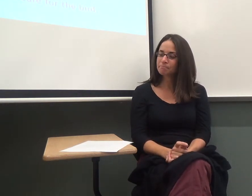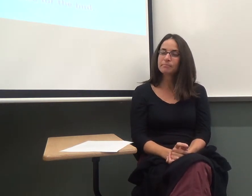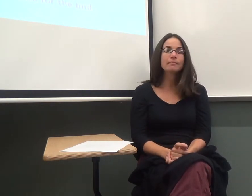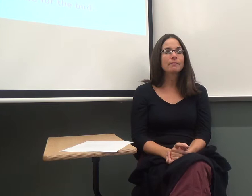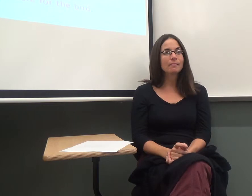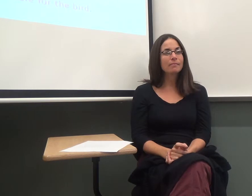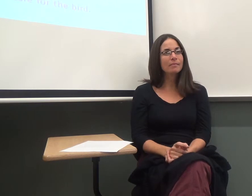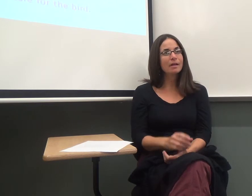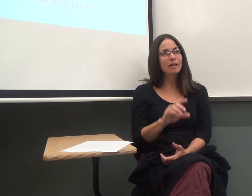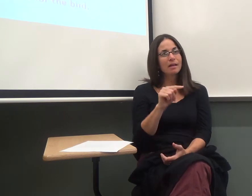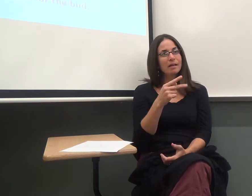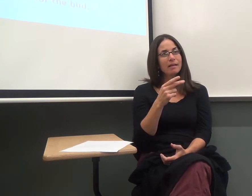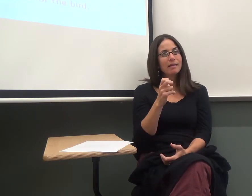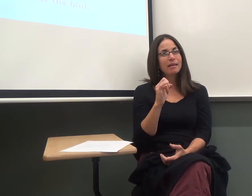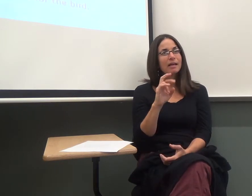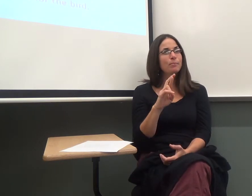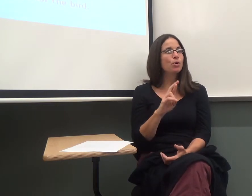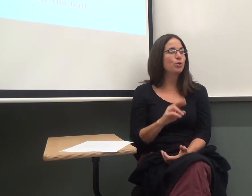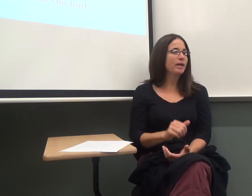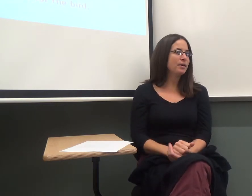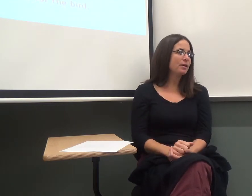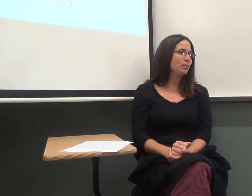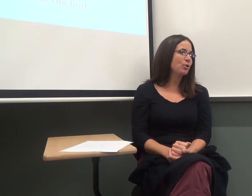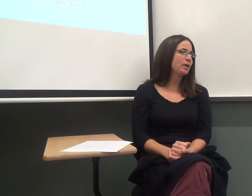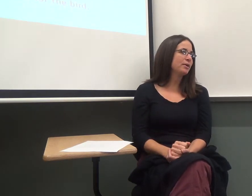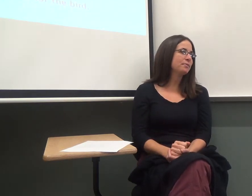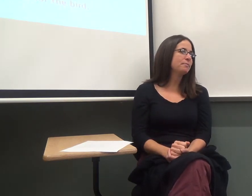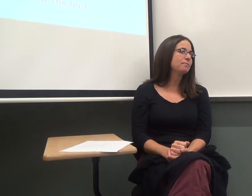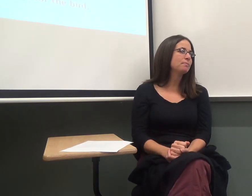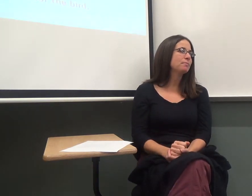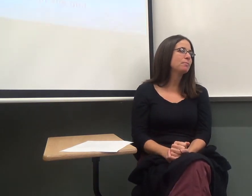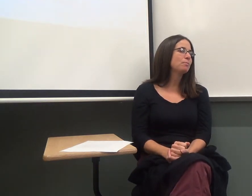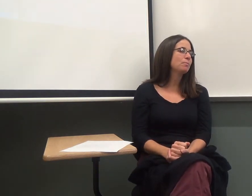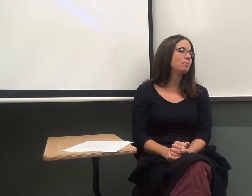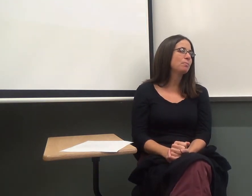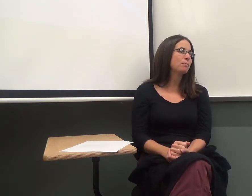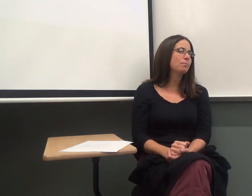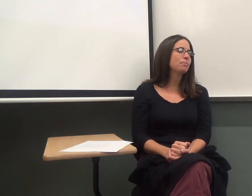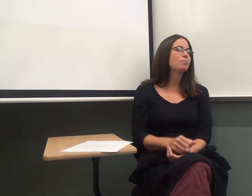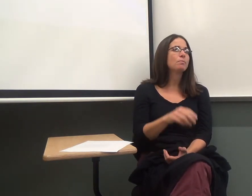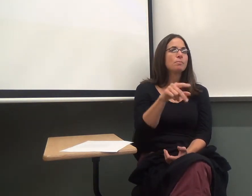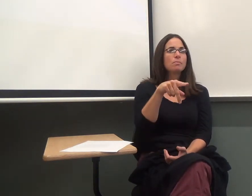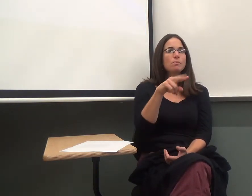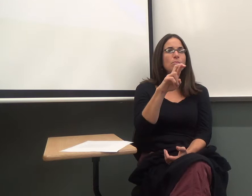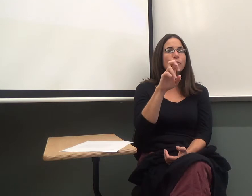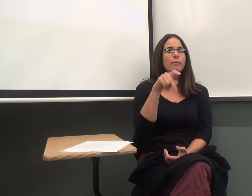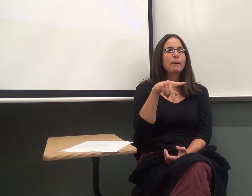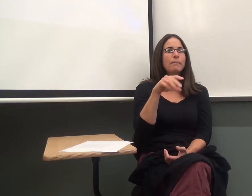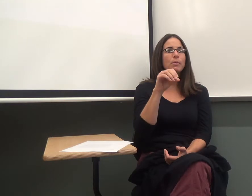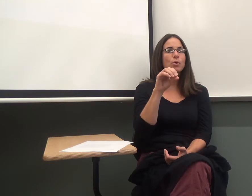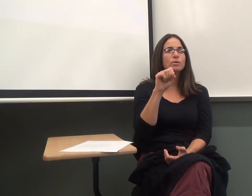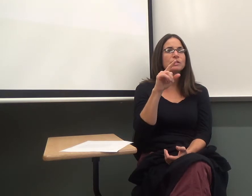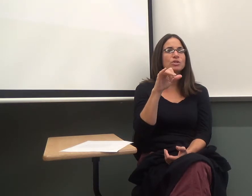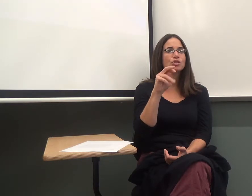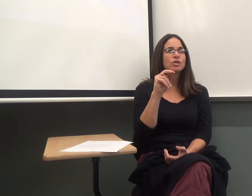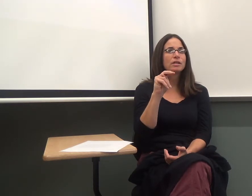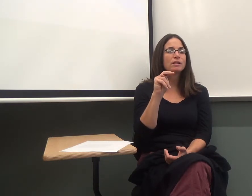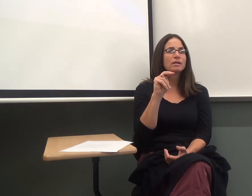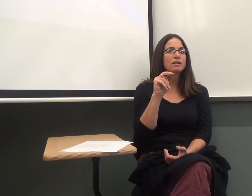you. There, probably see this again on the final. Pronoun. There, preposition? There's preposition? No, It's I a heard